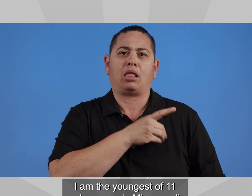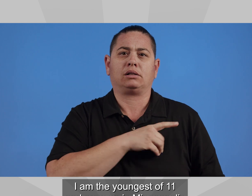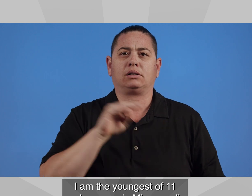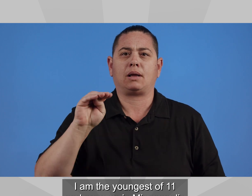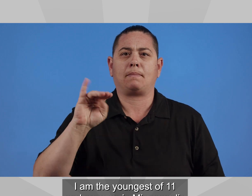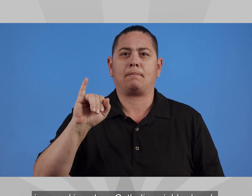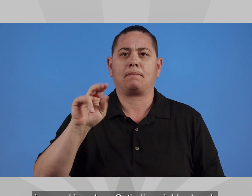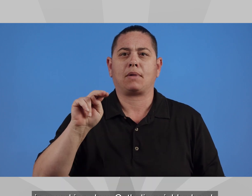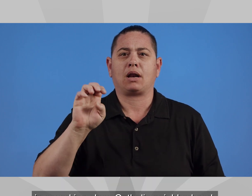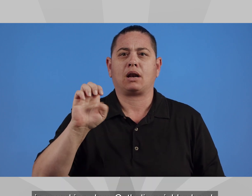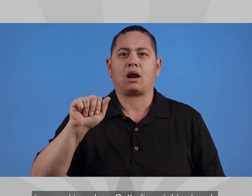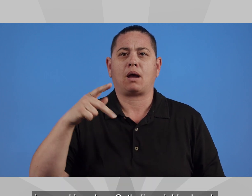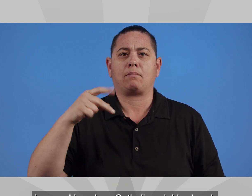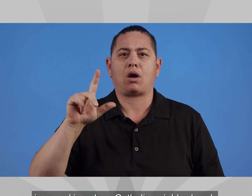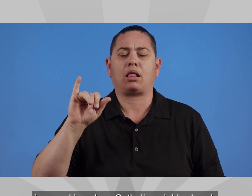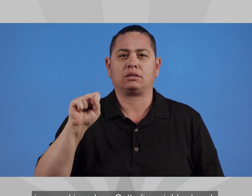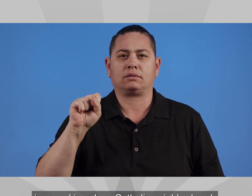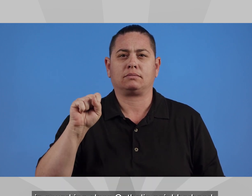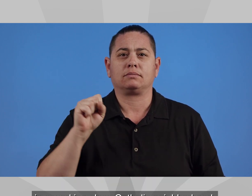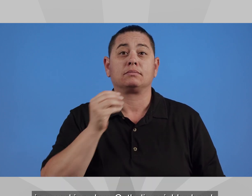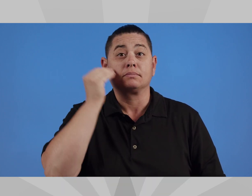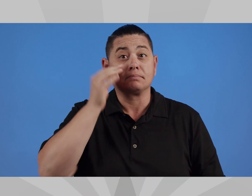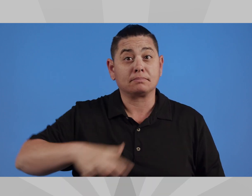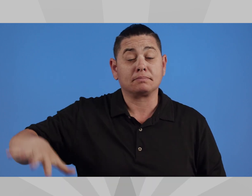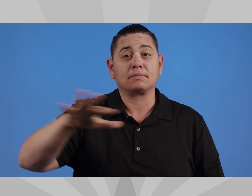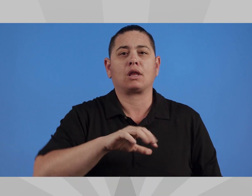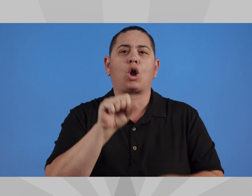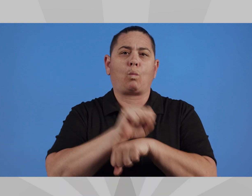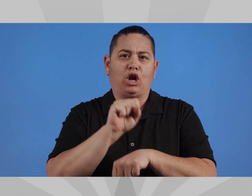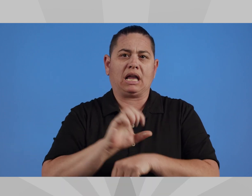in Minneapolis in a working-class Catholic neighborhood.